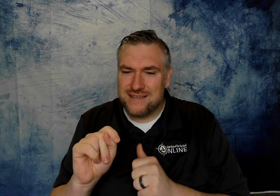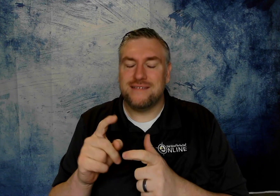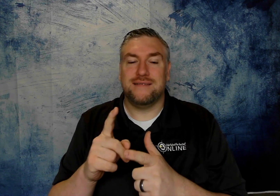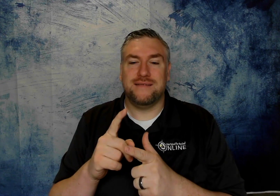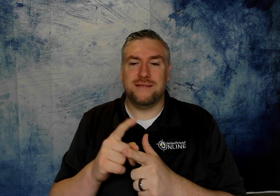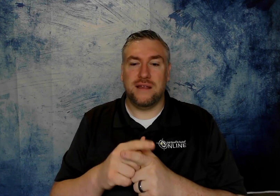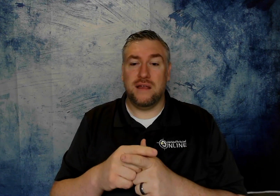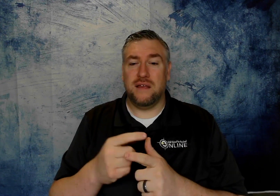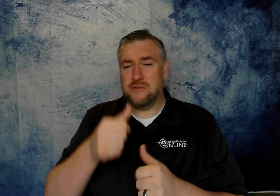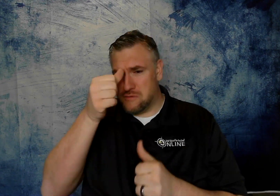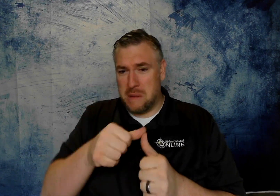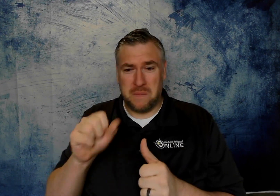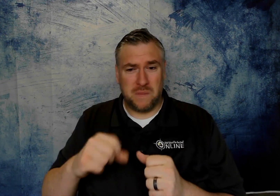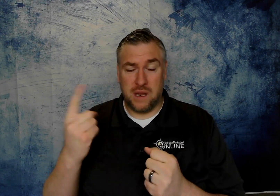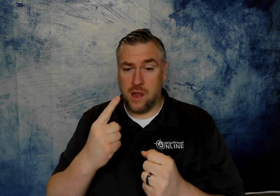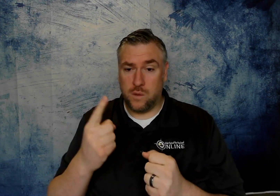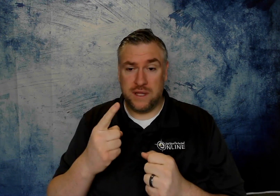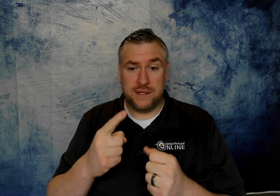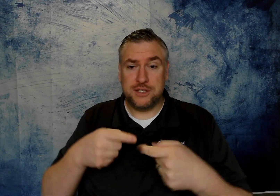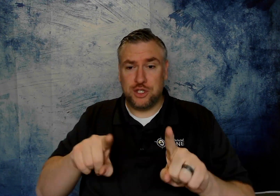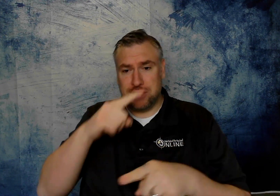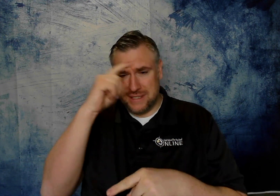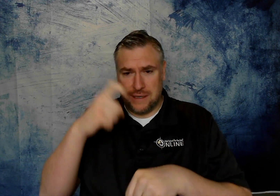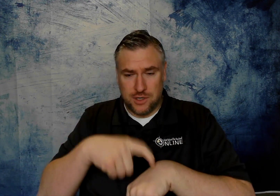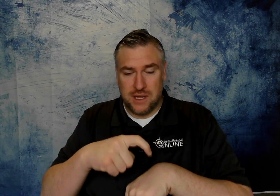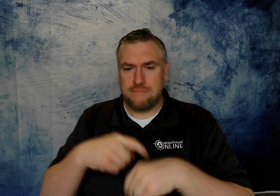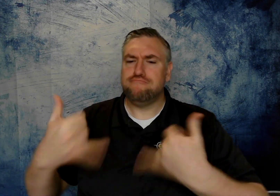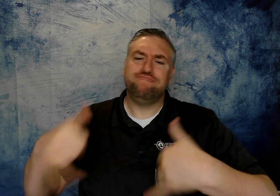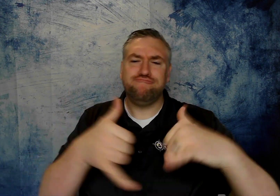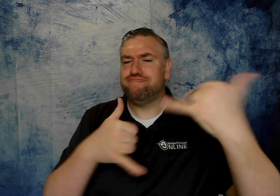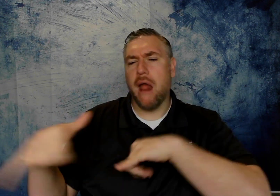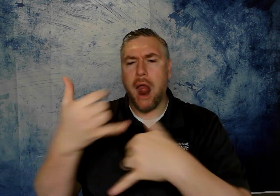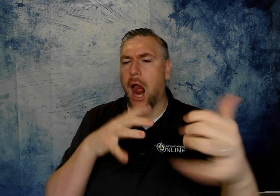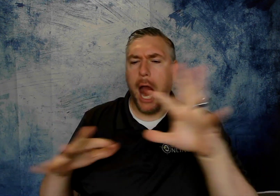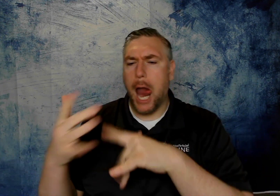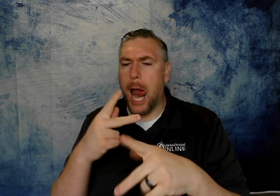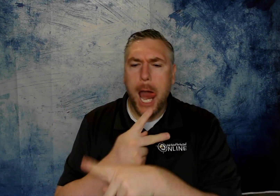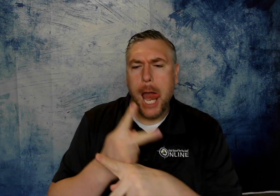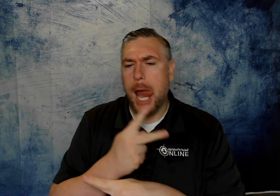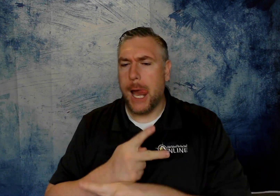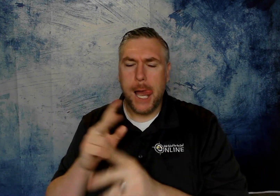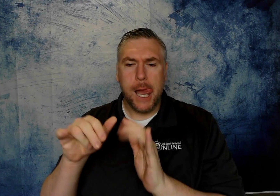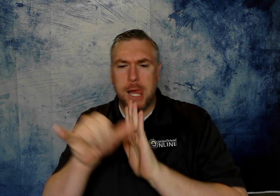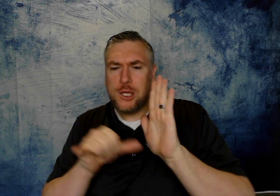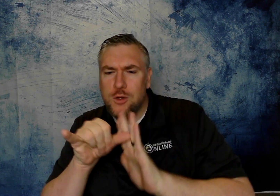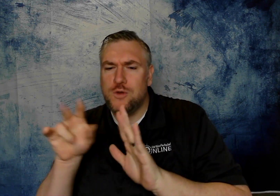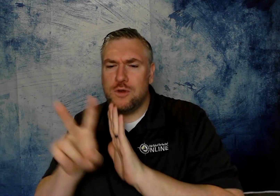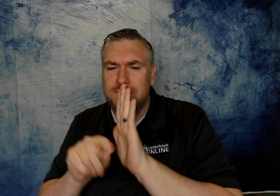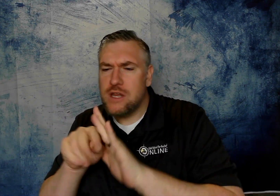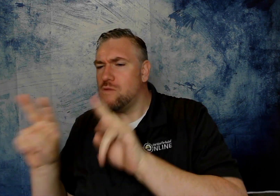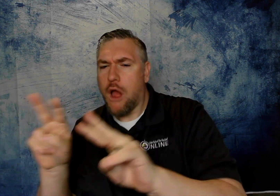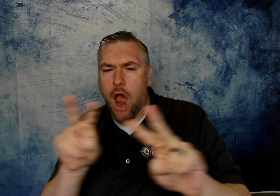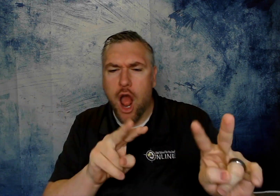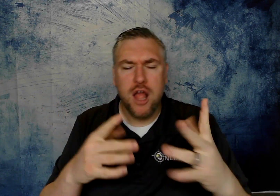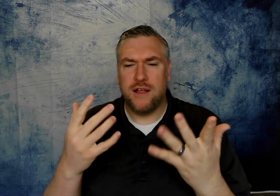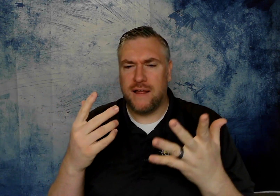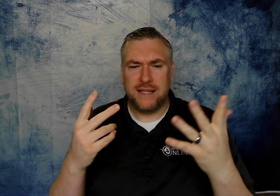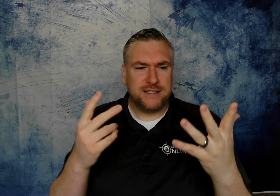it. You know, remember, you can always, during the summertime, play around, create a beautiful course with you, watch